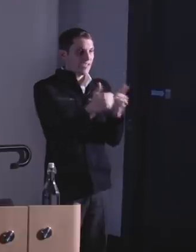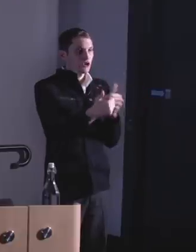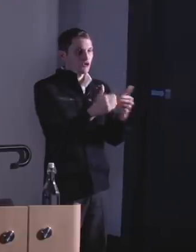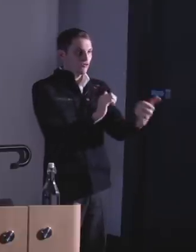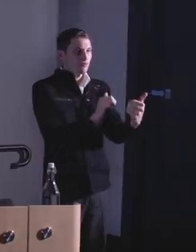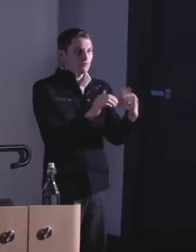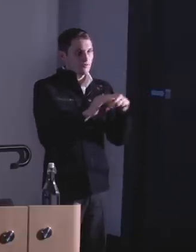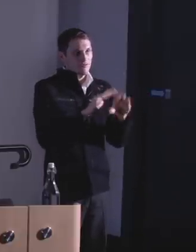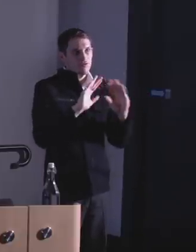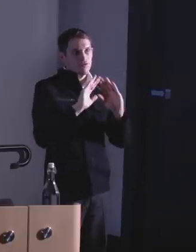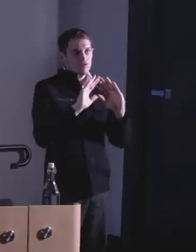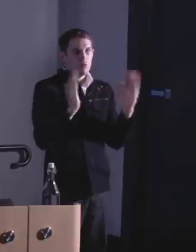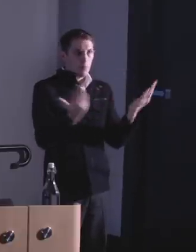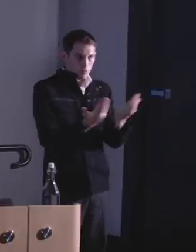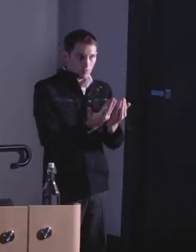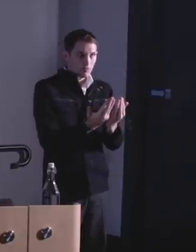in our global